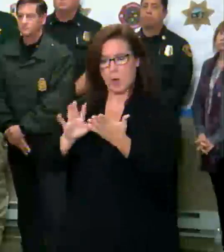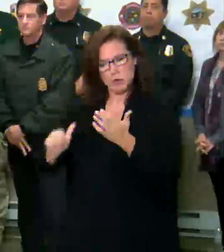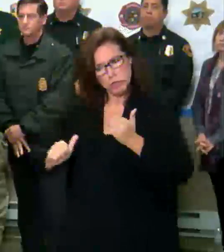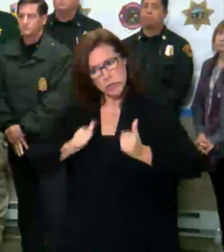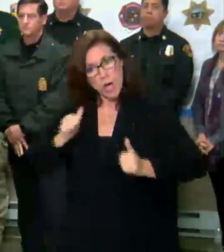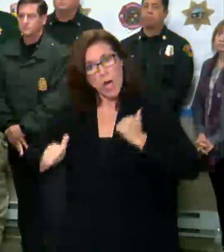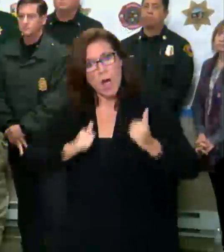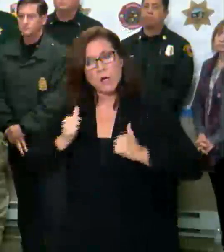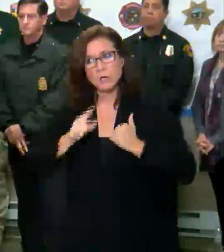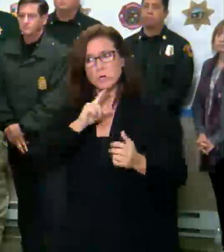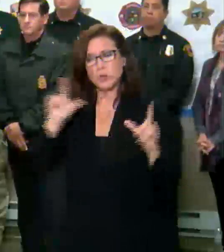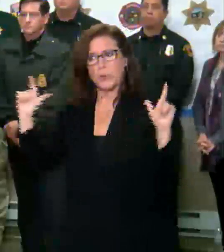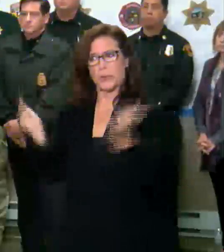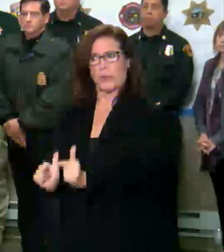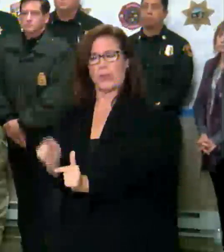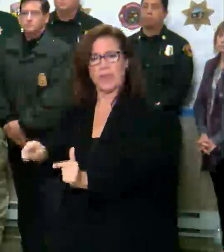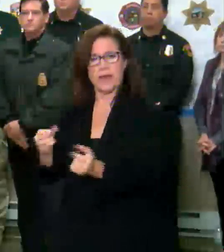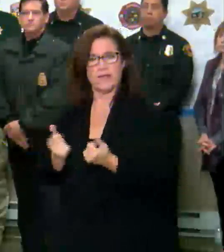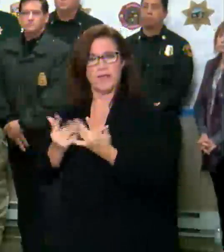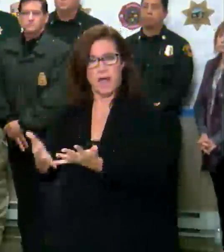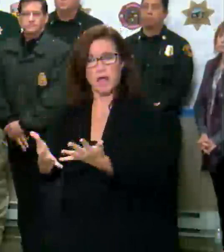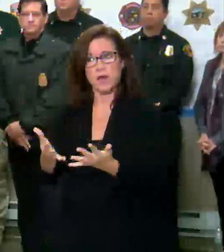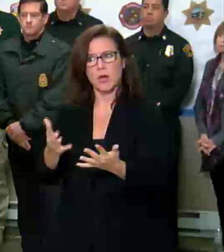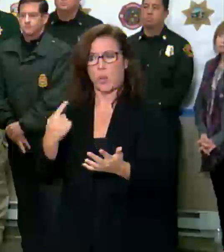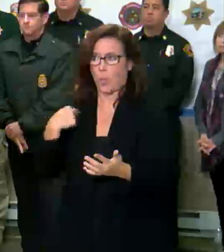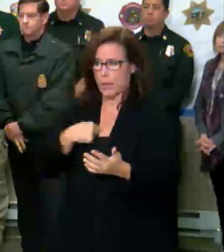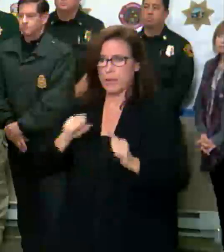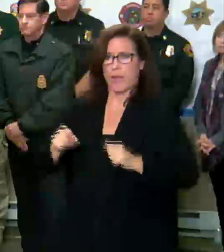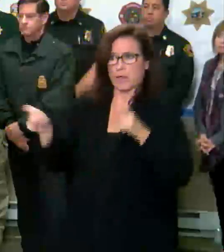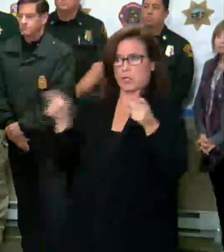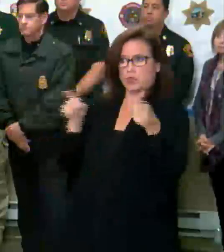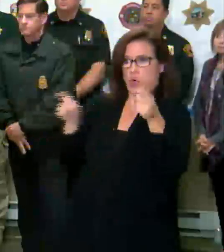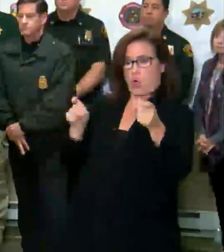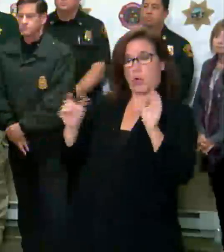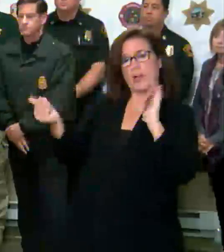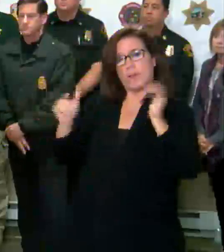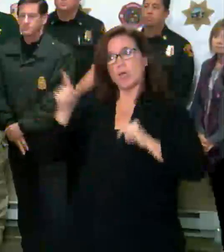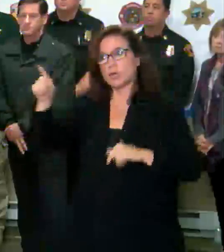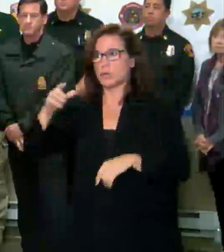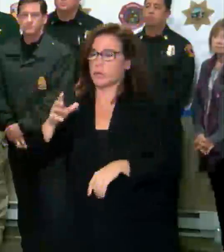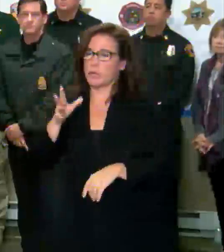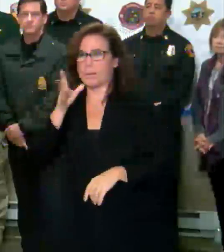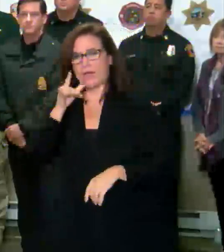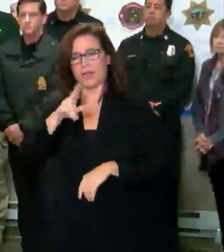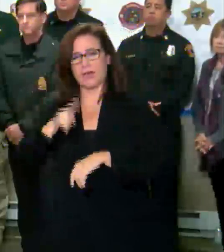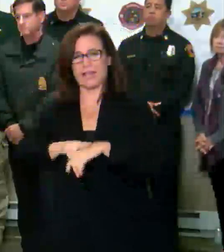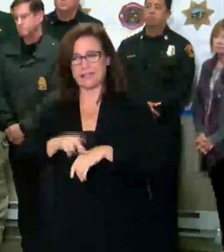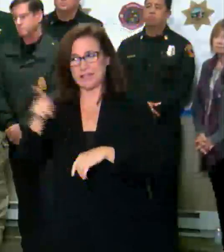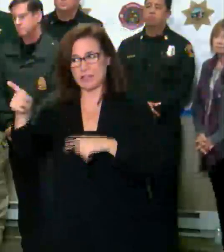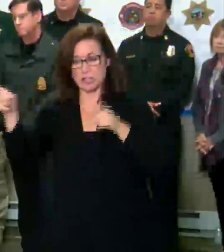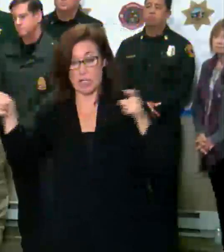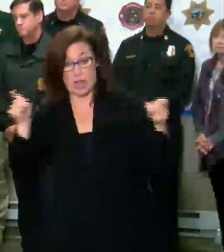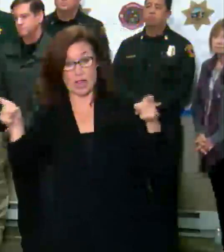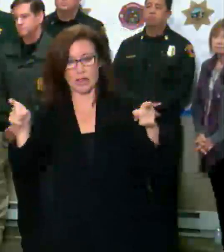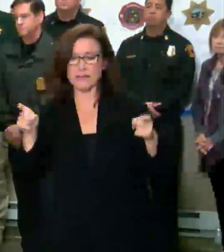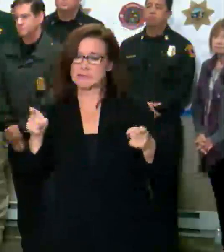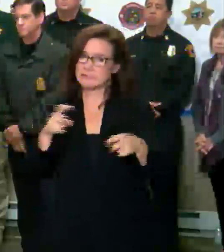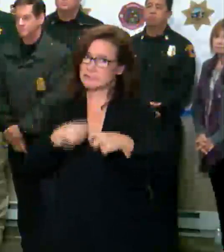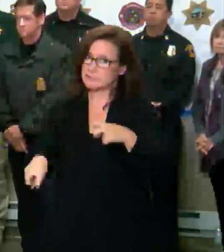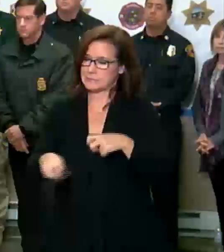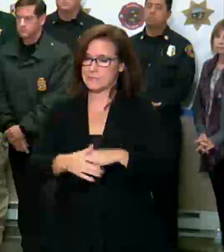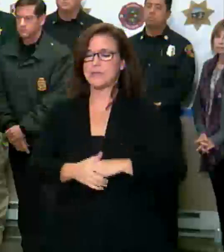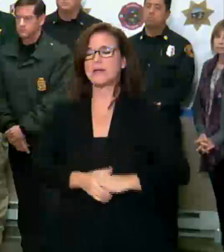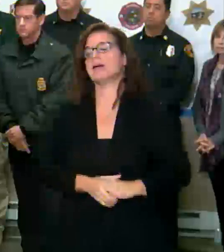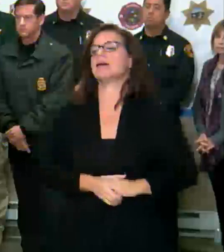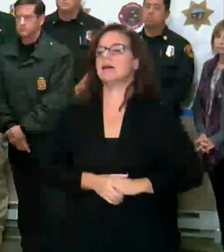able to fight that fire under our terms rather than Mother Nature's terms. The specific area that we would be looking at